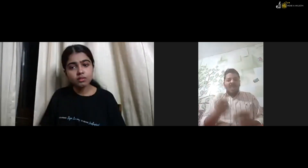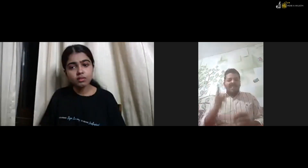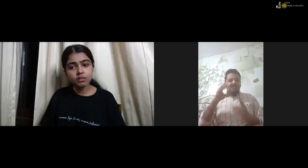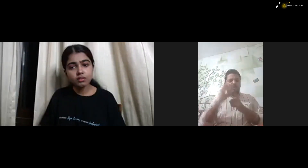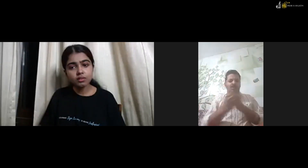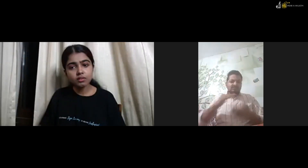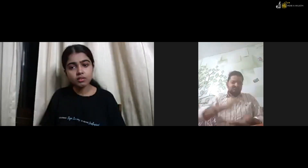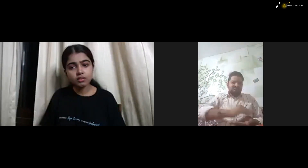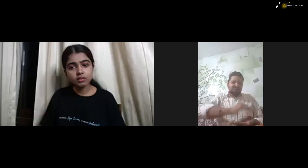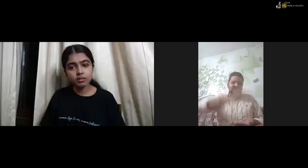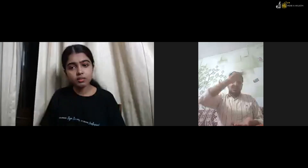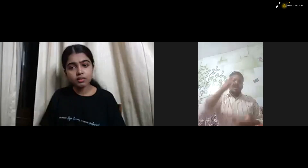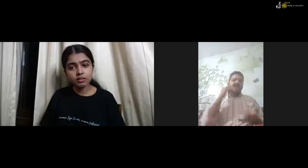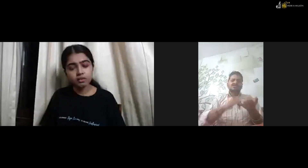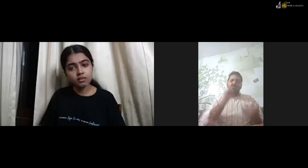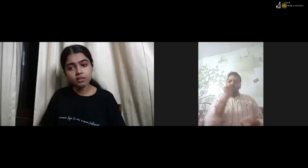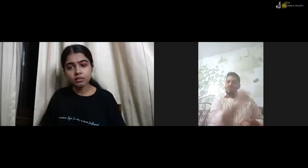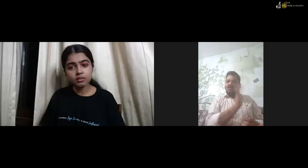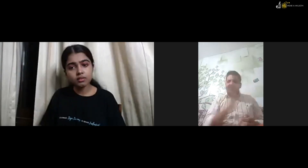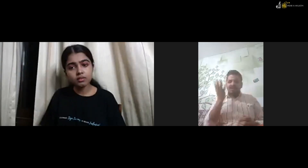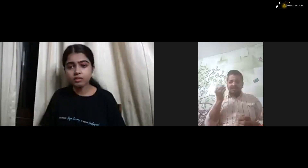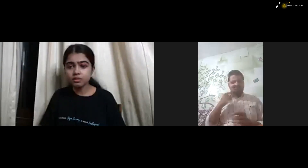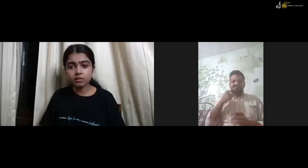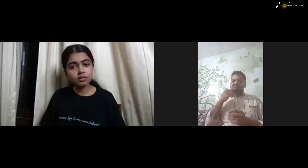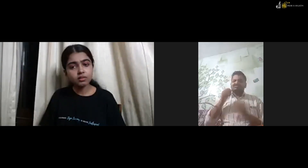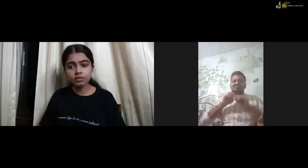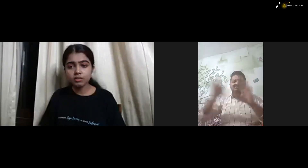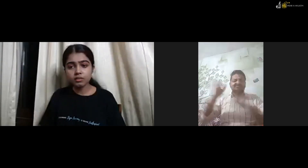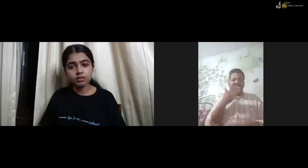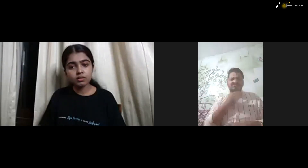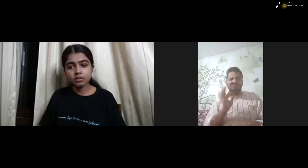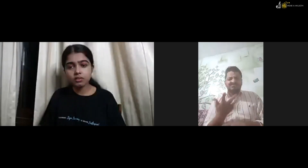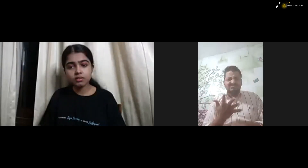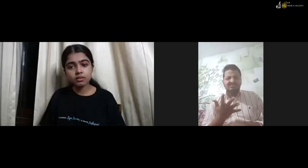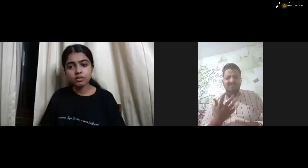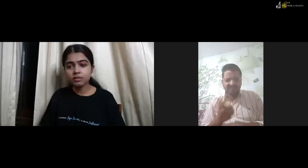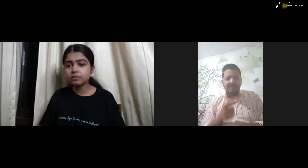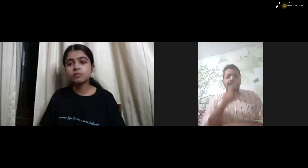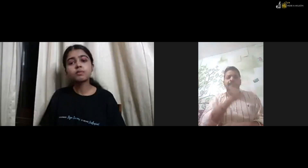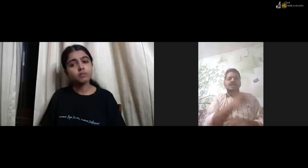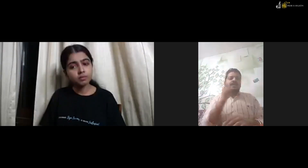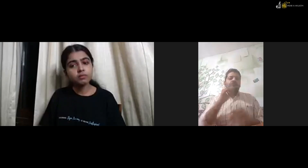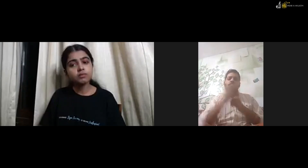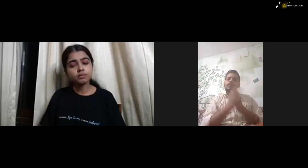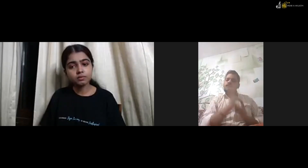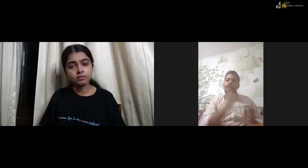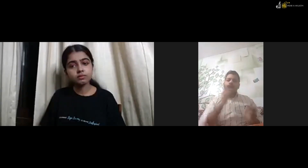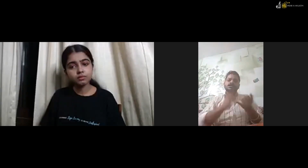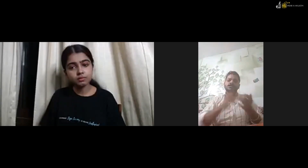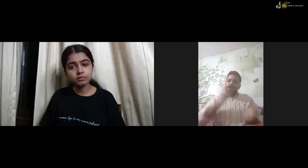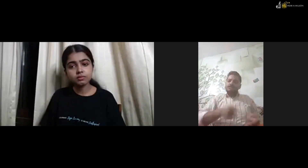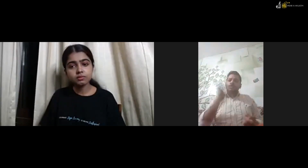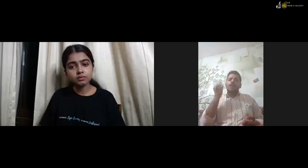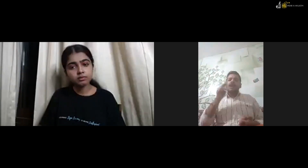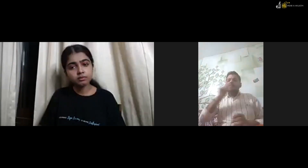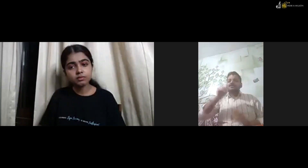right? This whole topic. So I feel that with my deaf culture and ISL and everything, it's not okay for them to